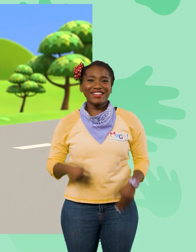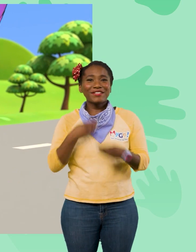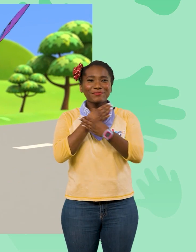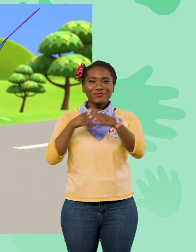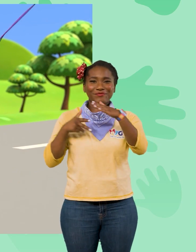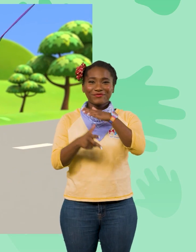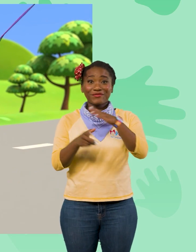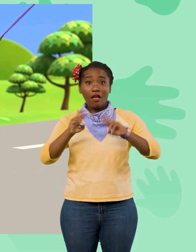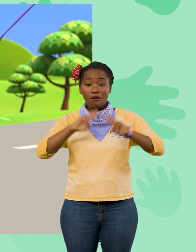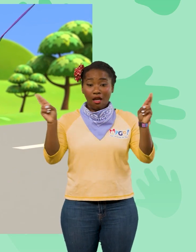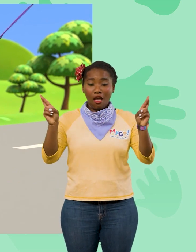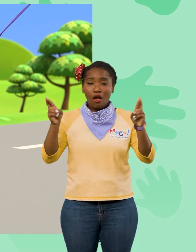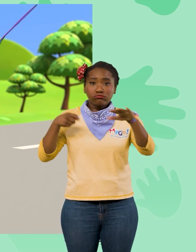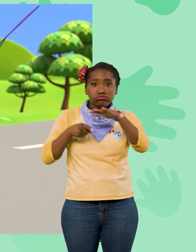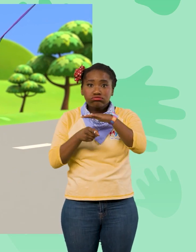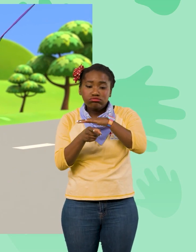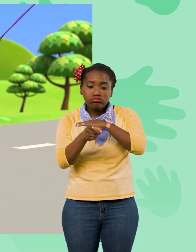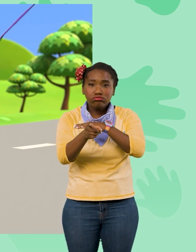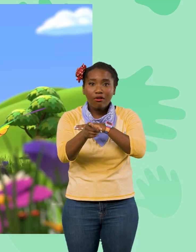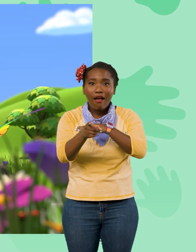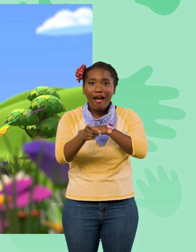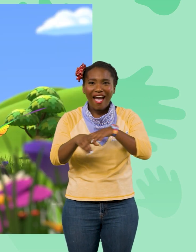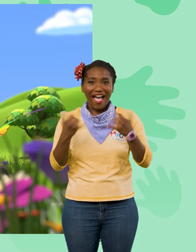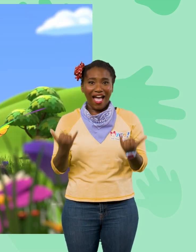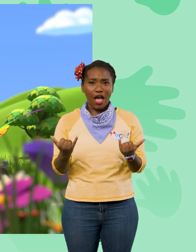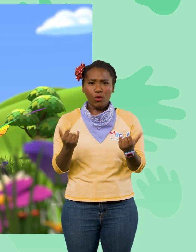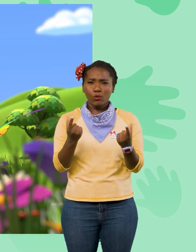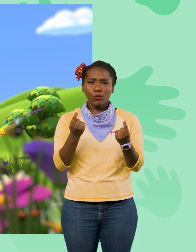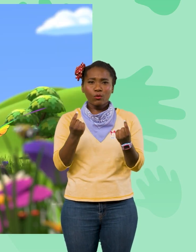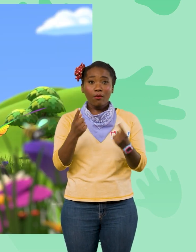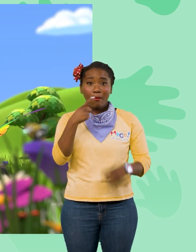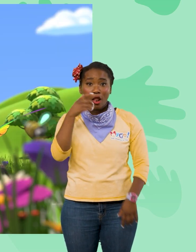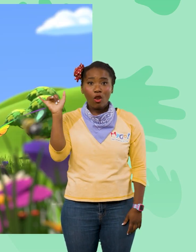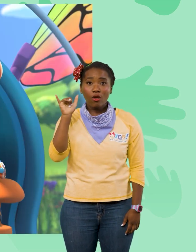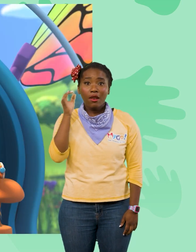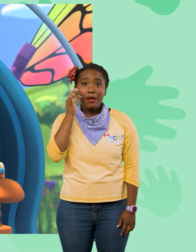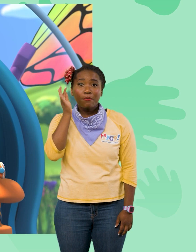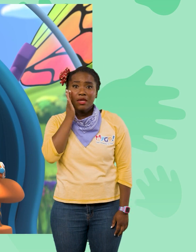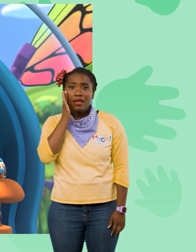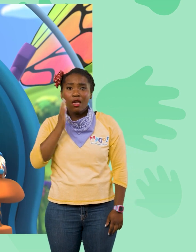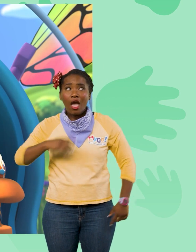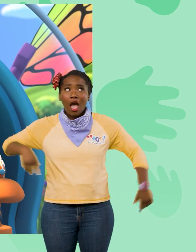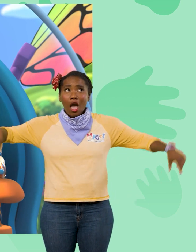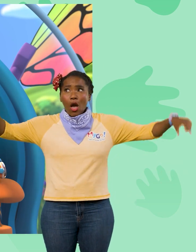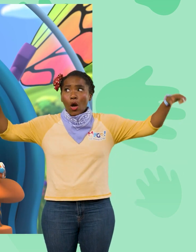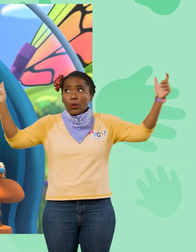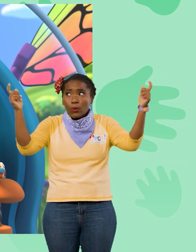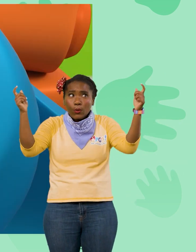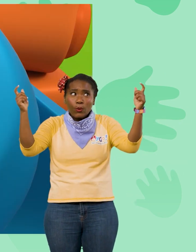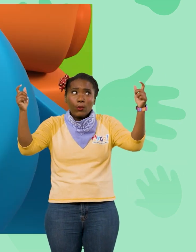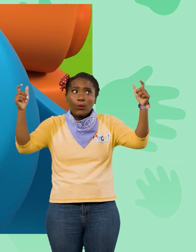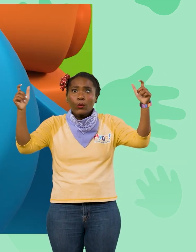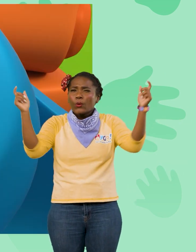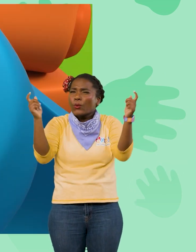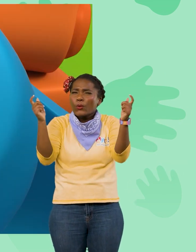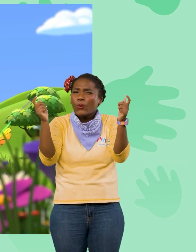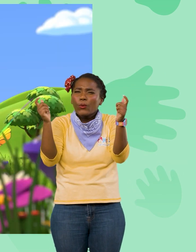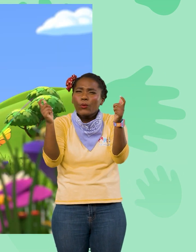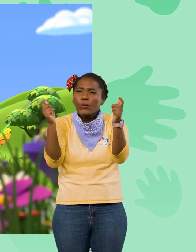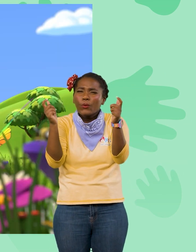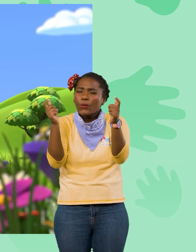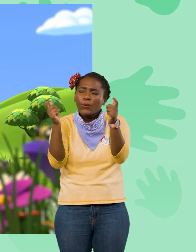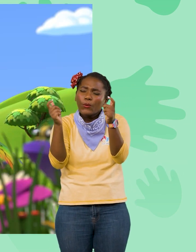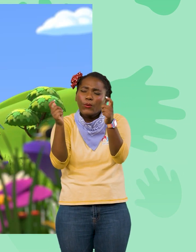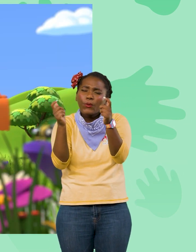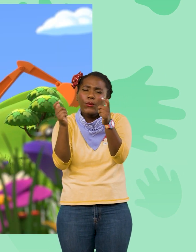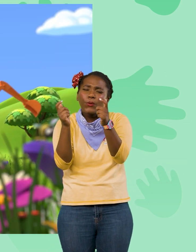The Blippi Mobile is ready for adventure. Now, we just need to make like a bee and be